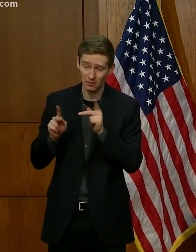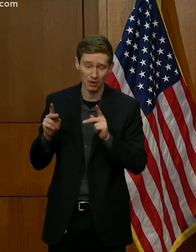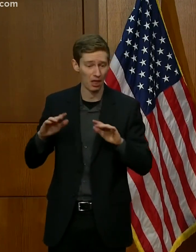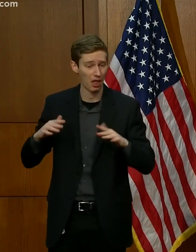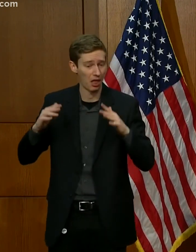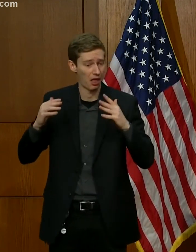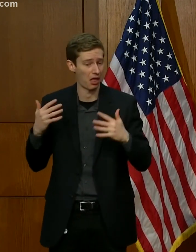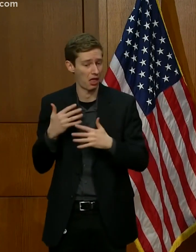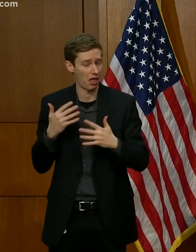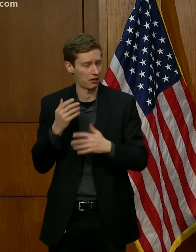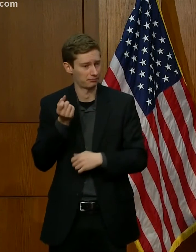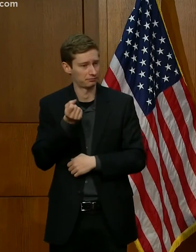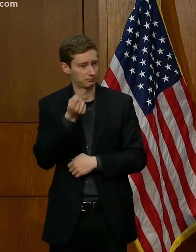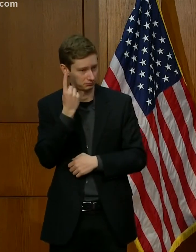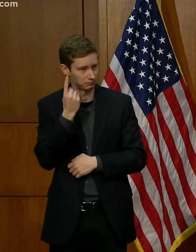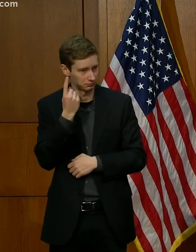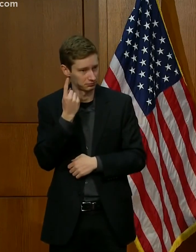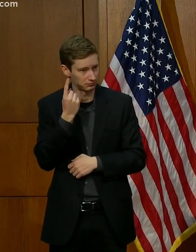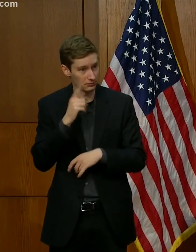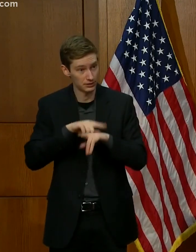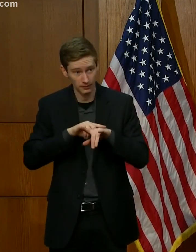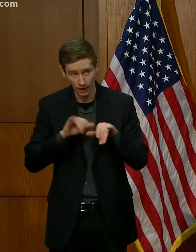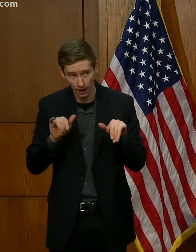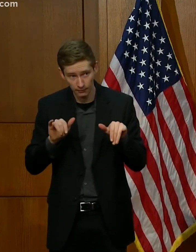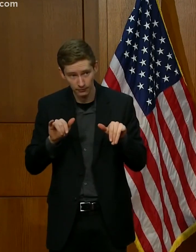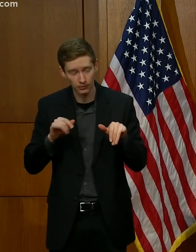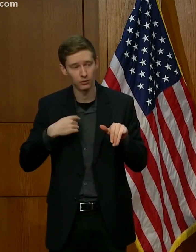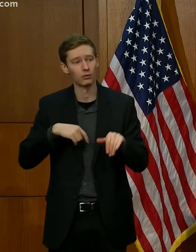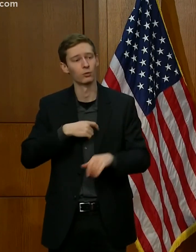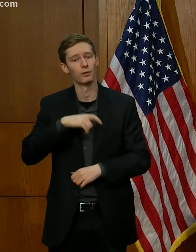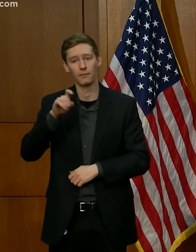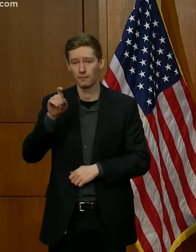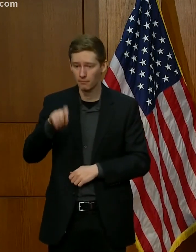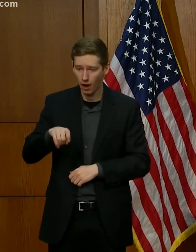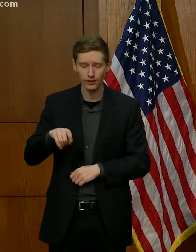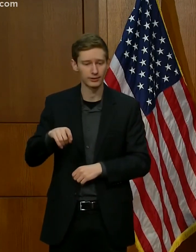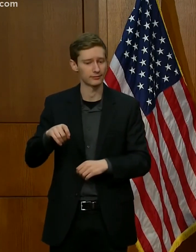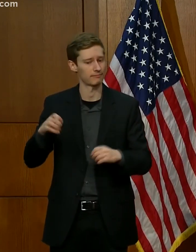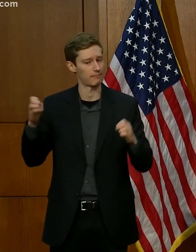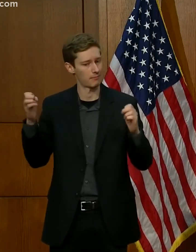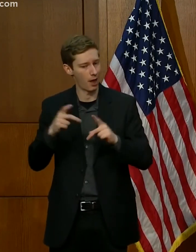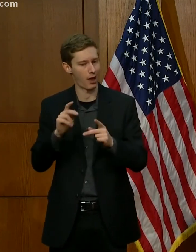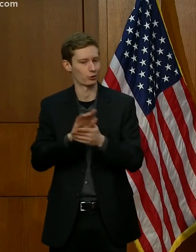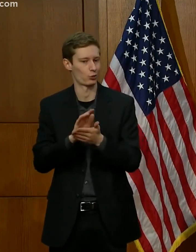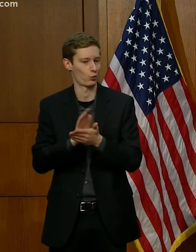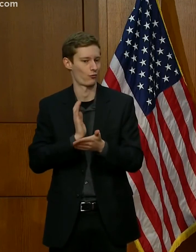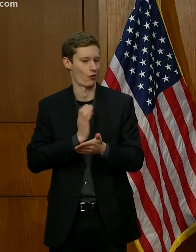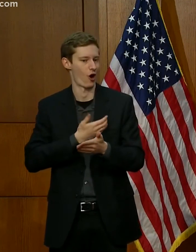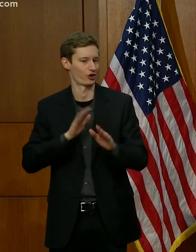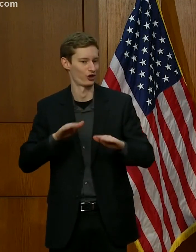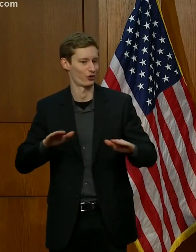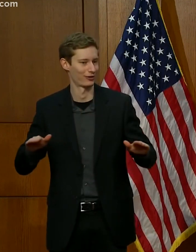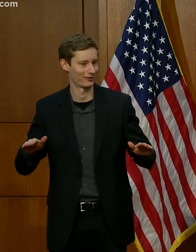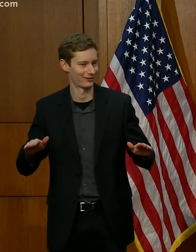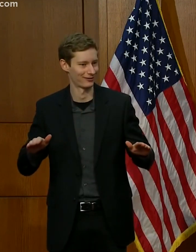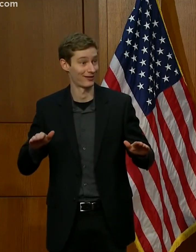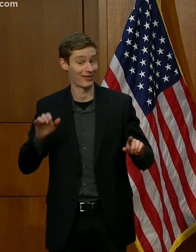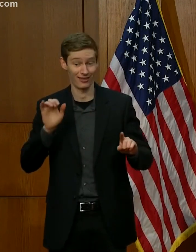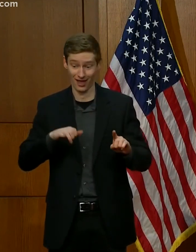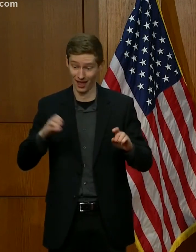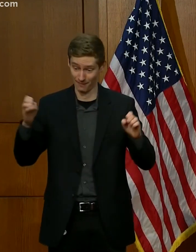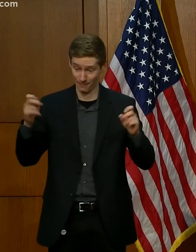understand that. But at the same time, we need to move toward getting our children back into school, and we're going to do it as safely